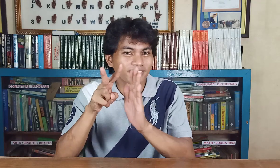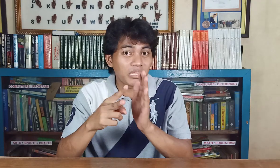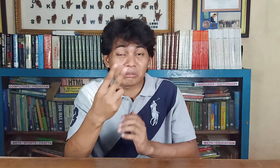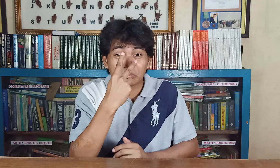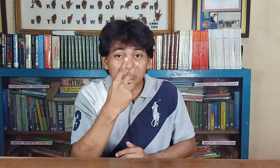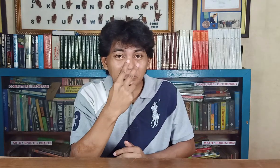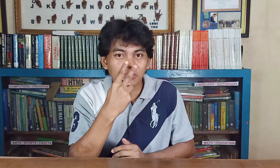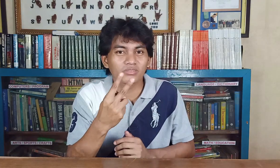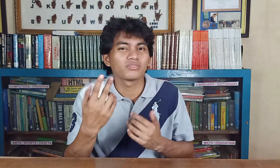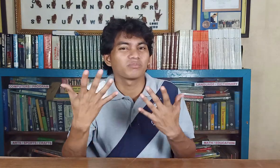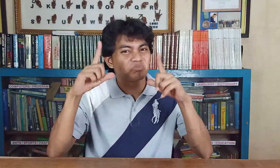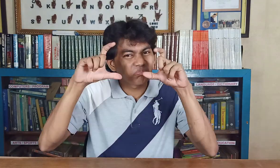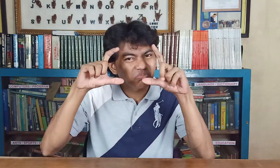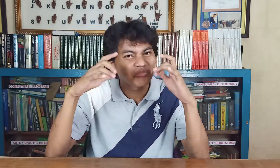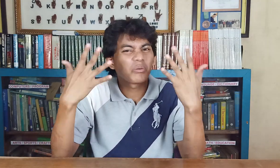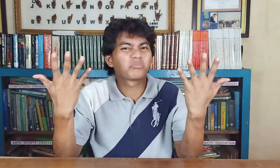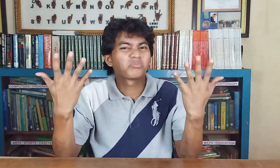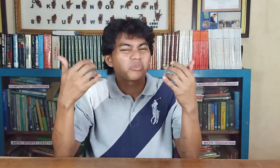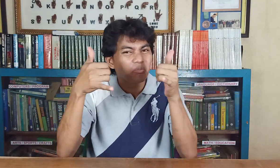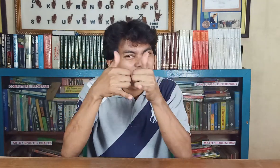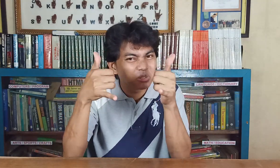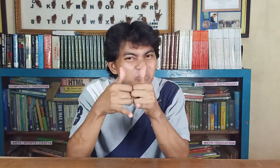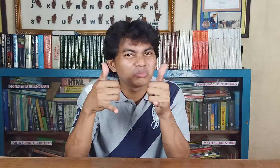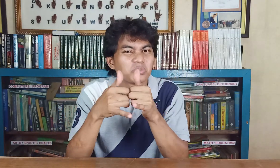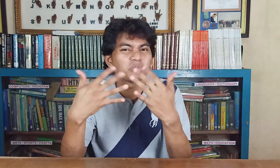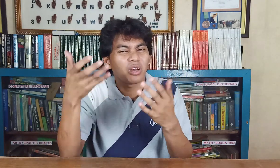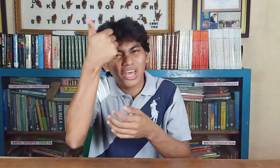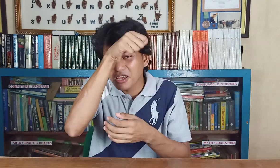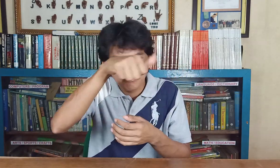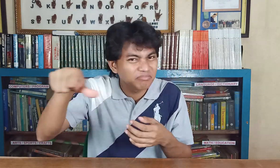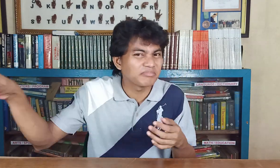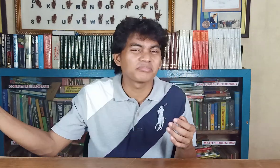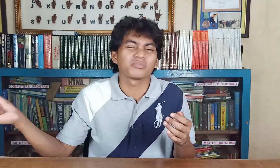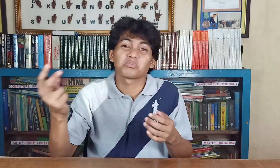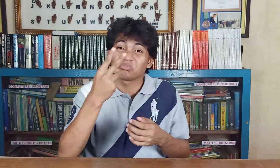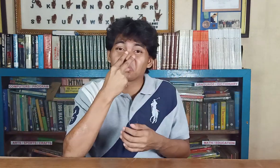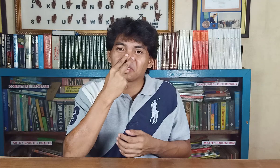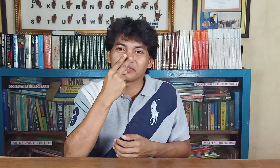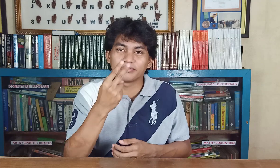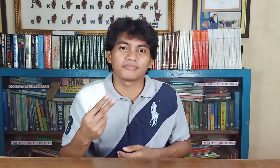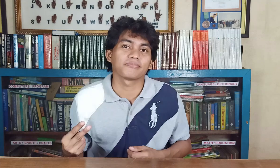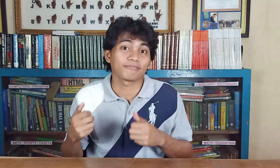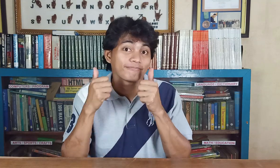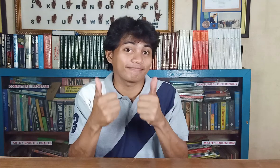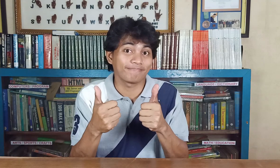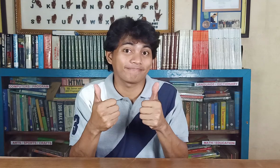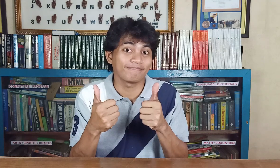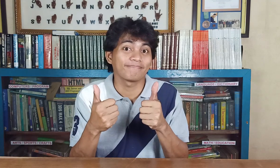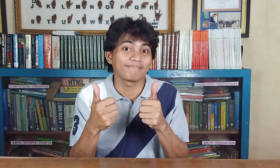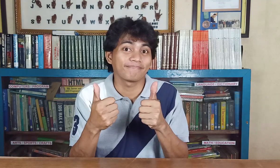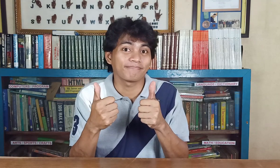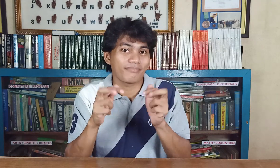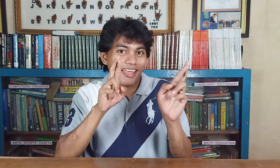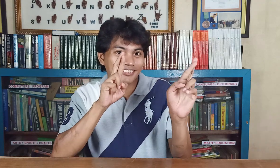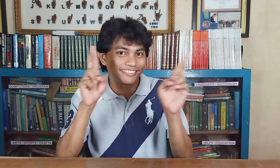will test the camera, games, and other things. See? Got